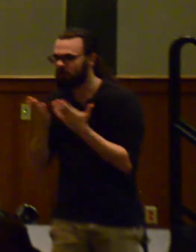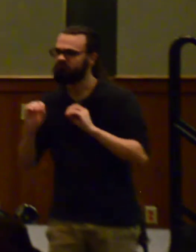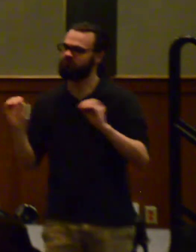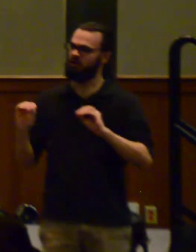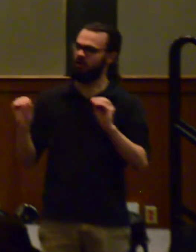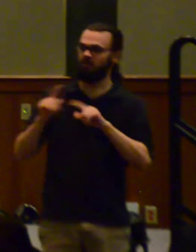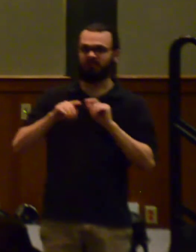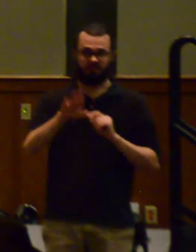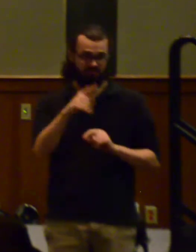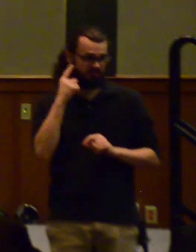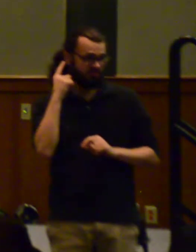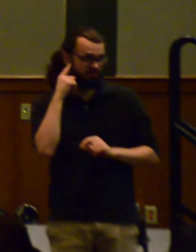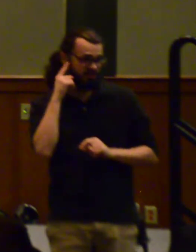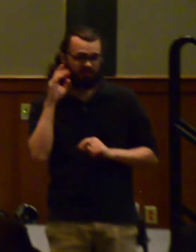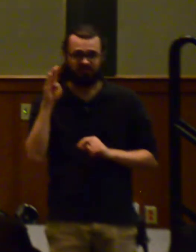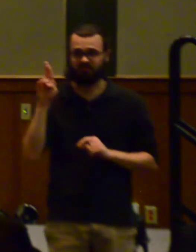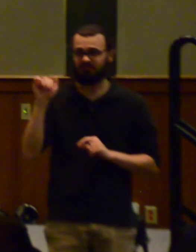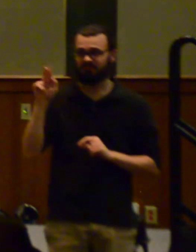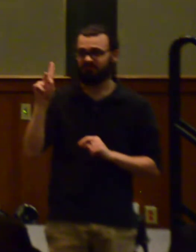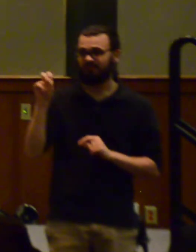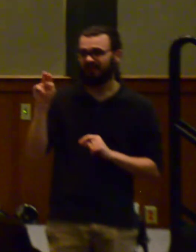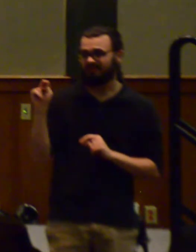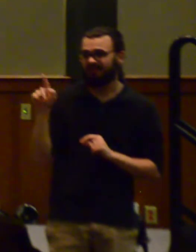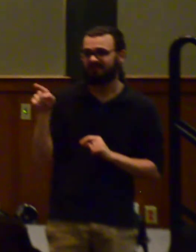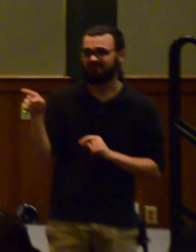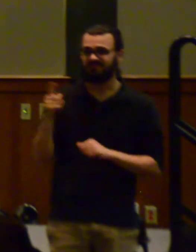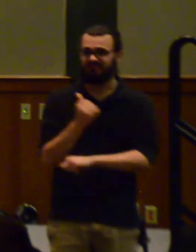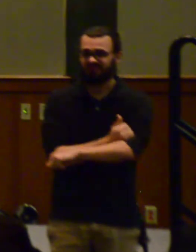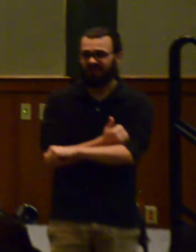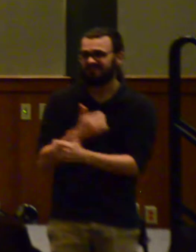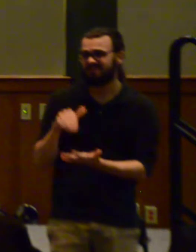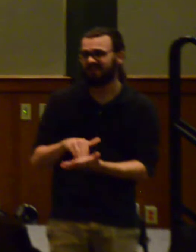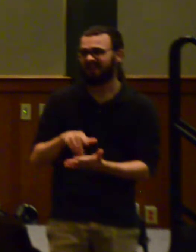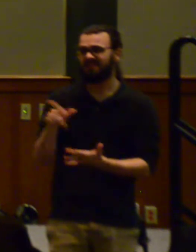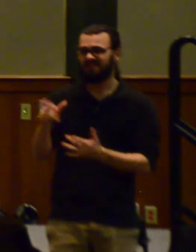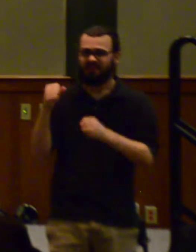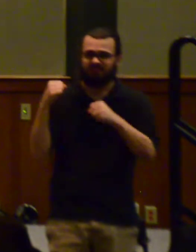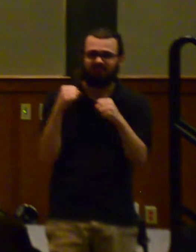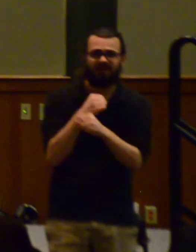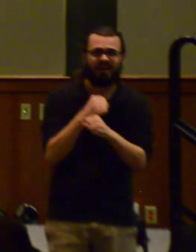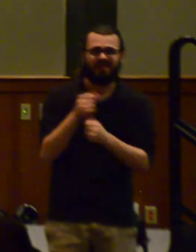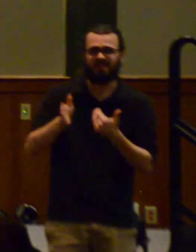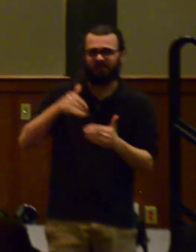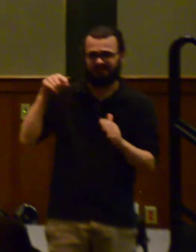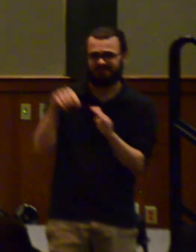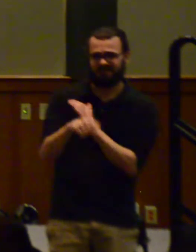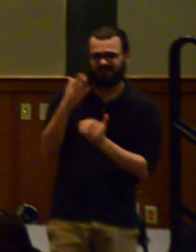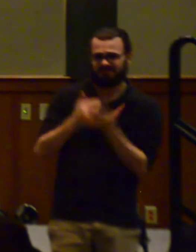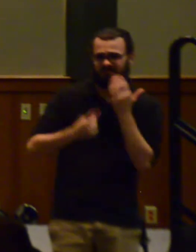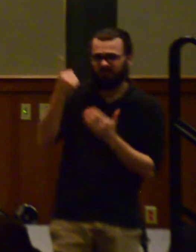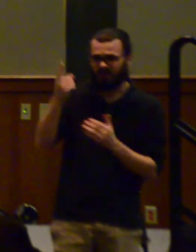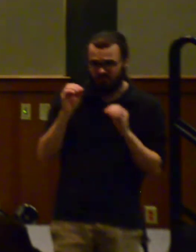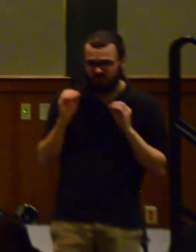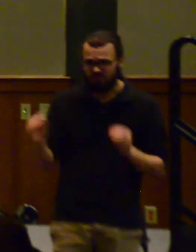Did you hear Brandon's back on drugs again? He got into a fight. He almost killed a guy. He doesn't want to go back into rehab. Are you serious? What